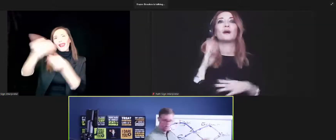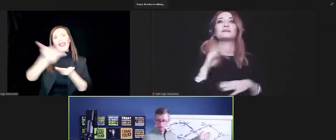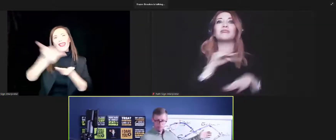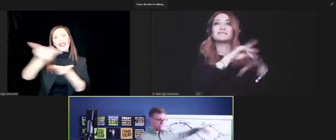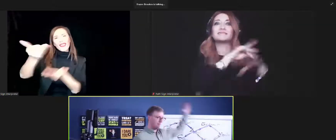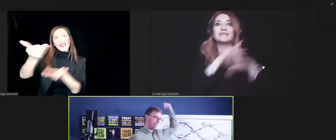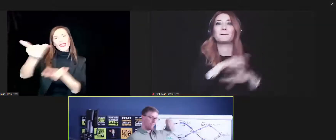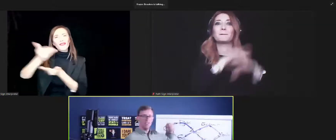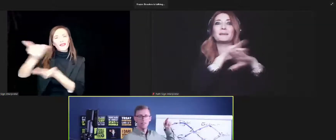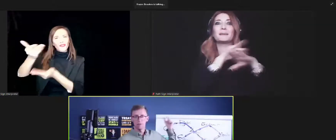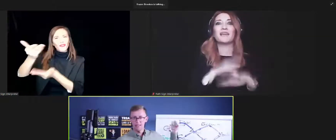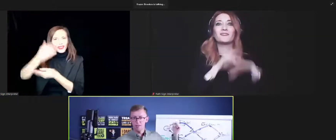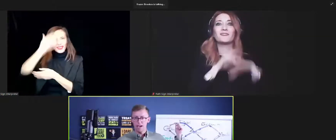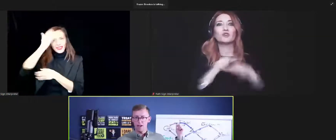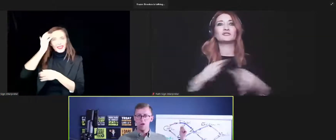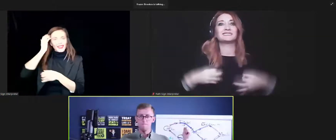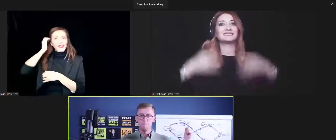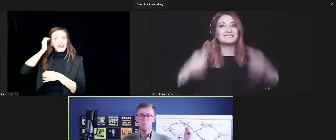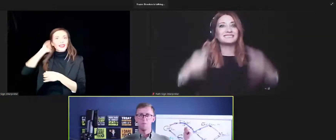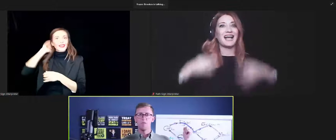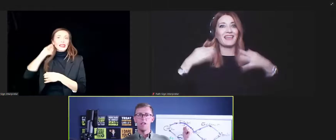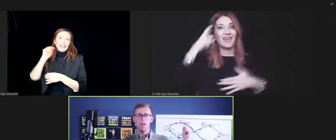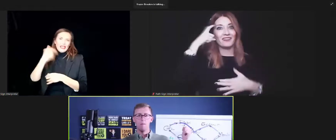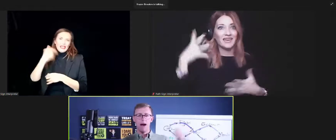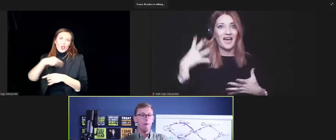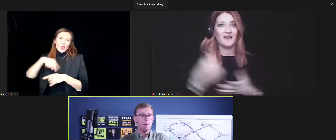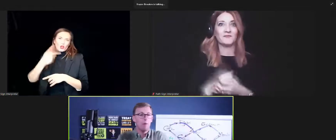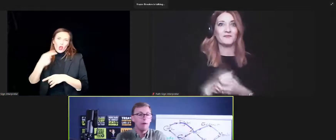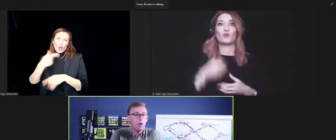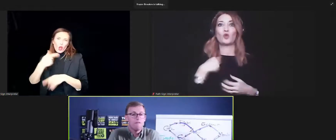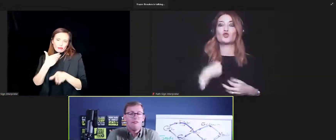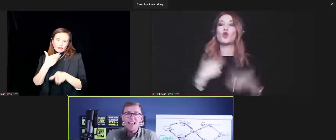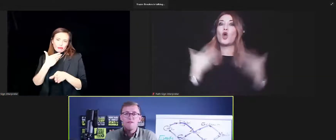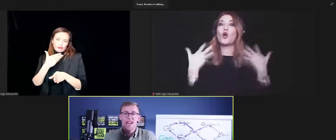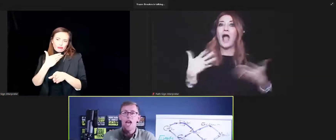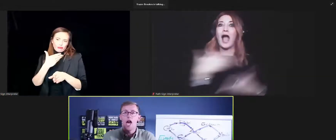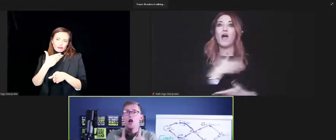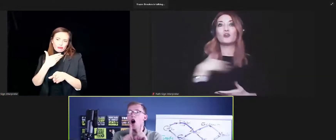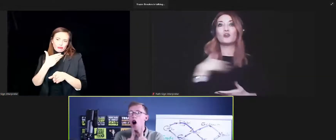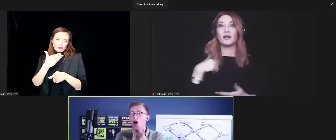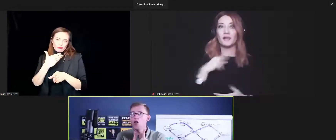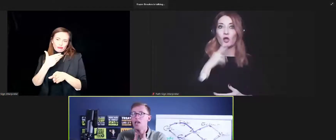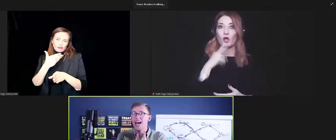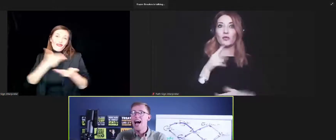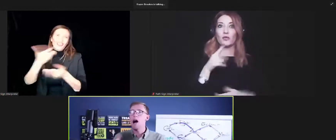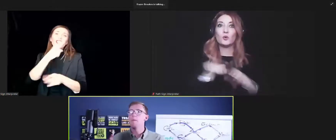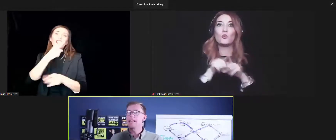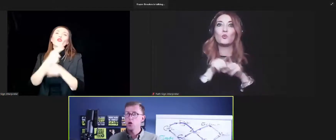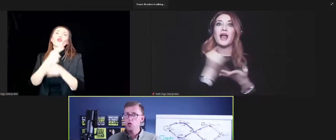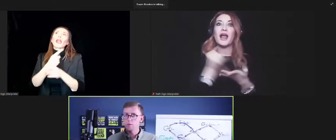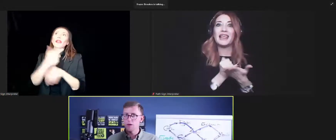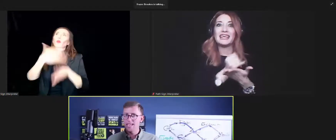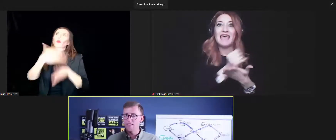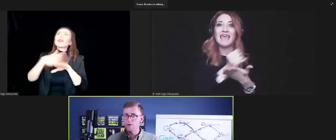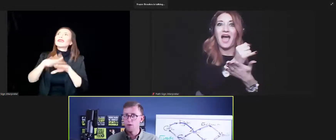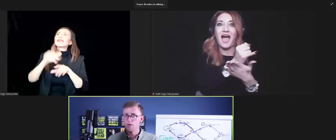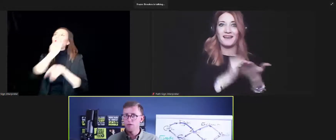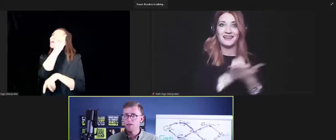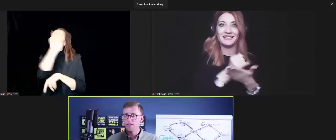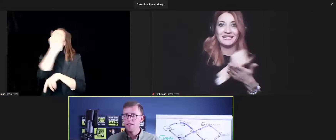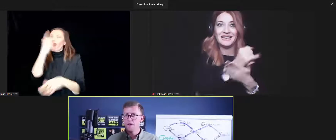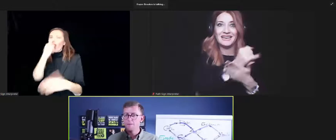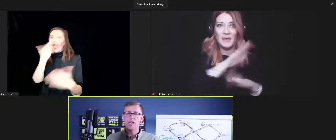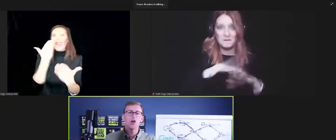through the plan section. But how many people am I going to invite every day? Not how many customers will I get this